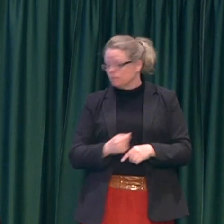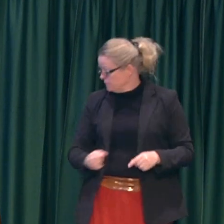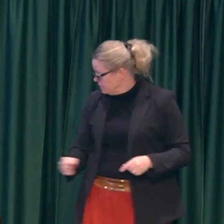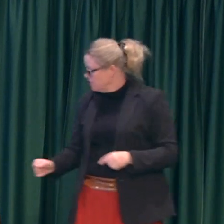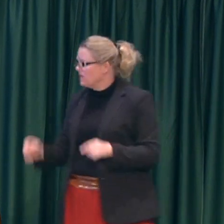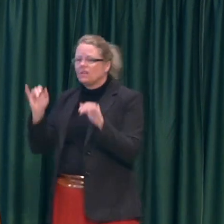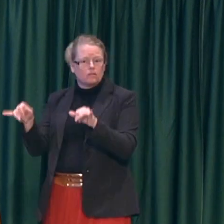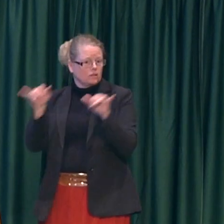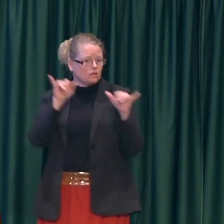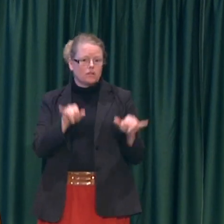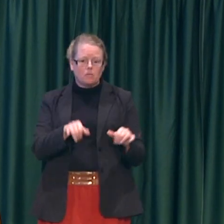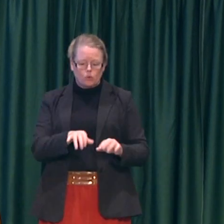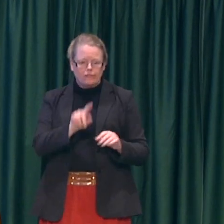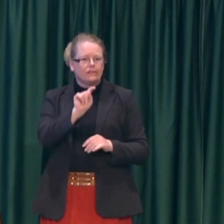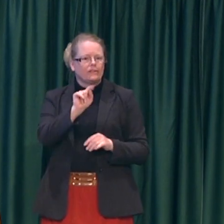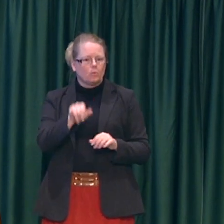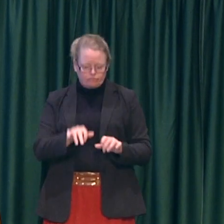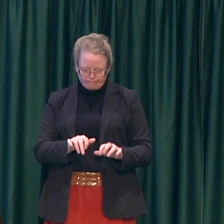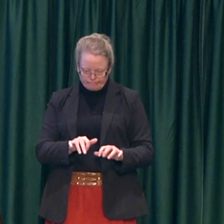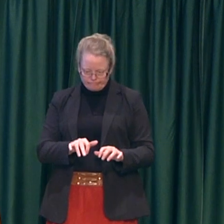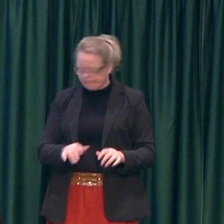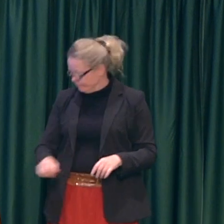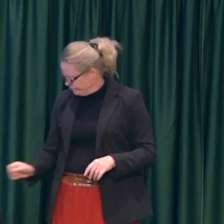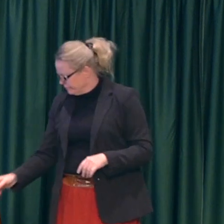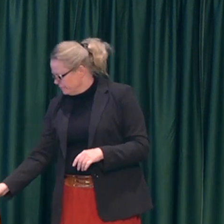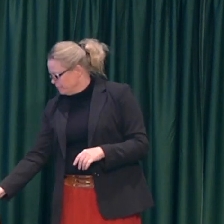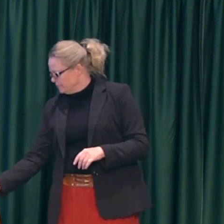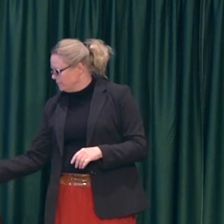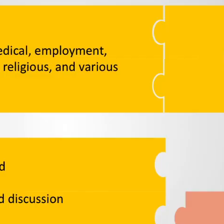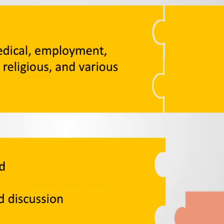It's still English, though. That's the important piece, as is the TT.